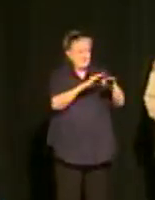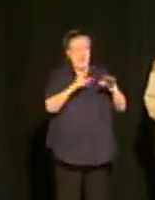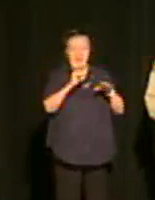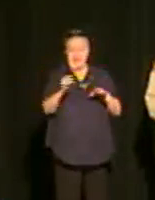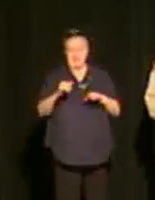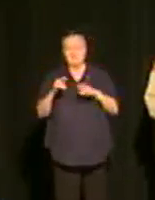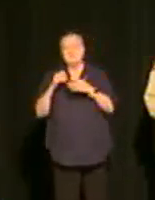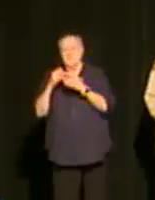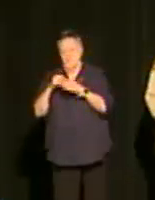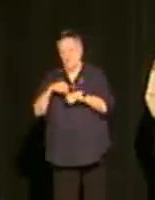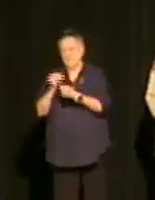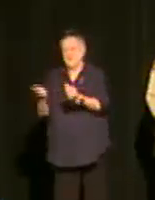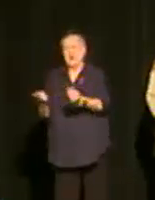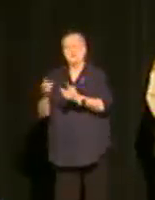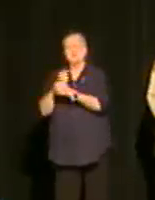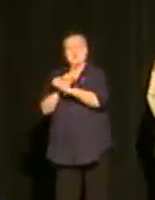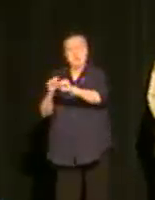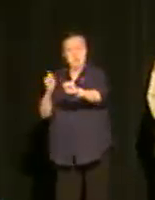areas.